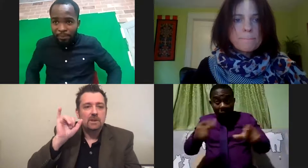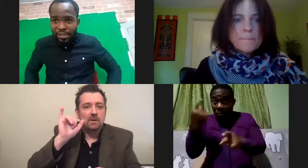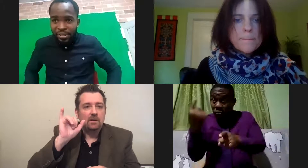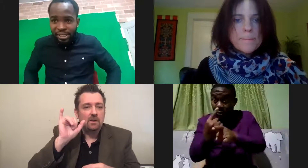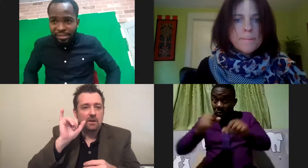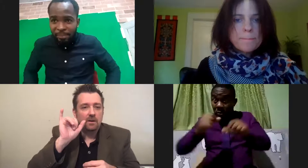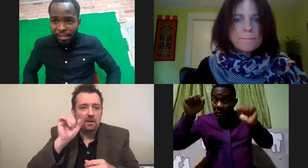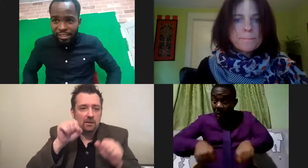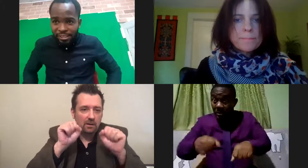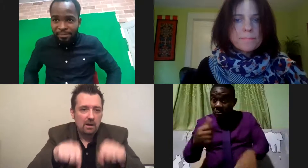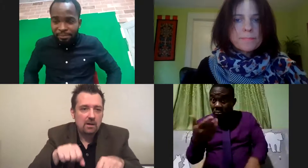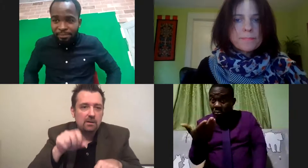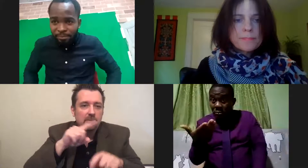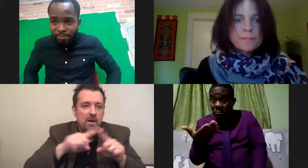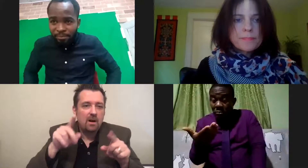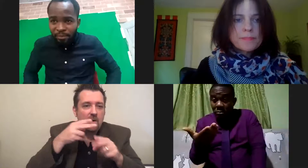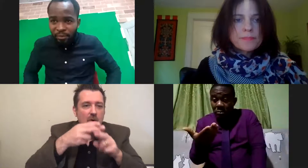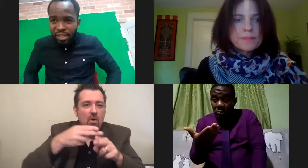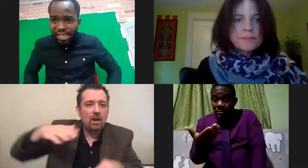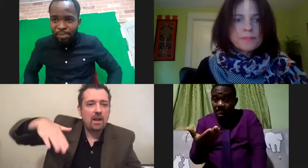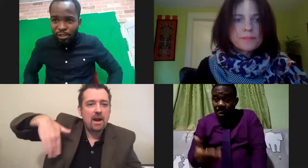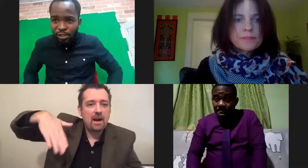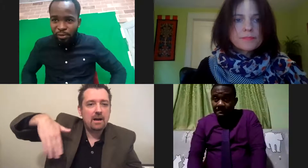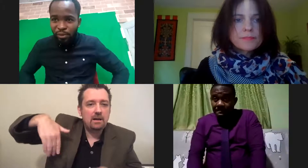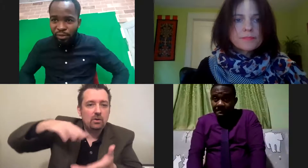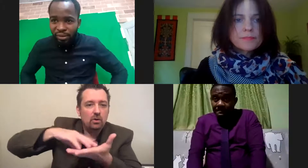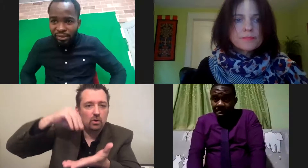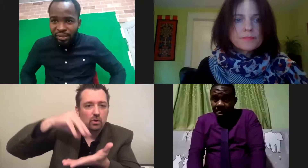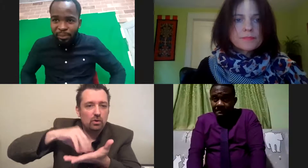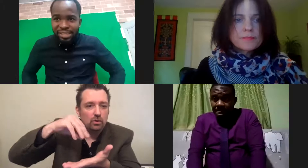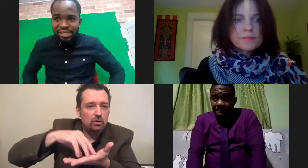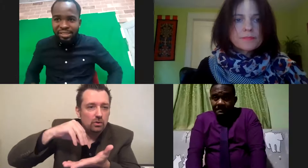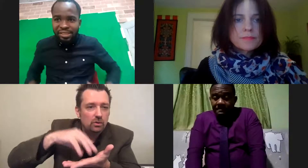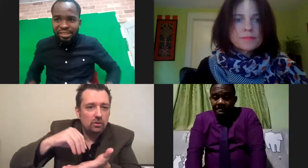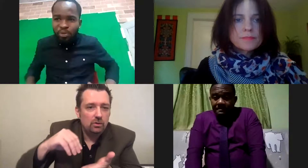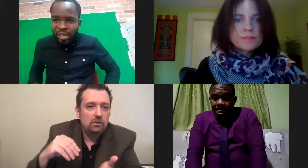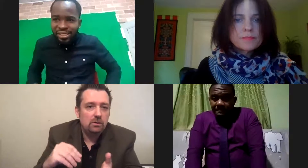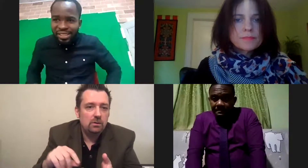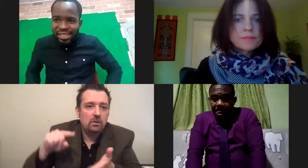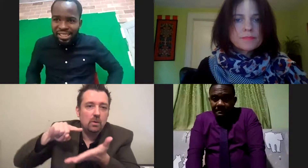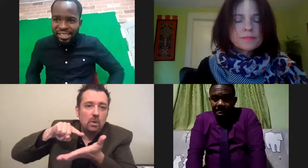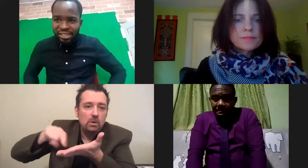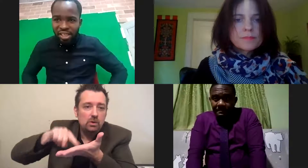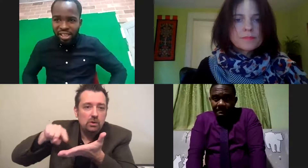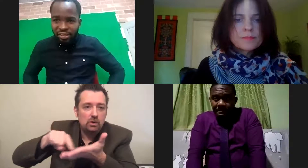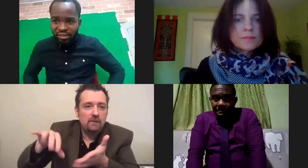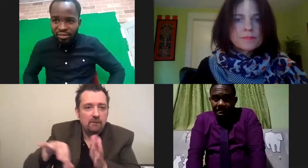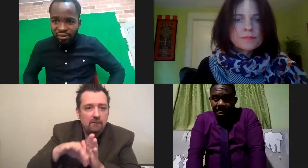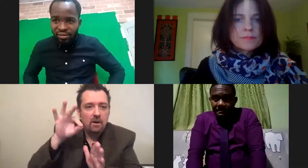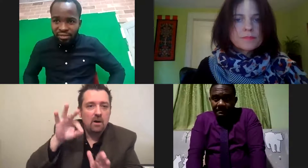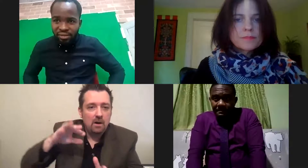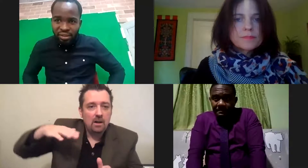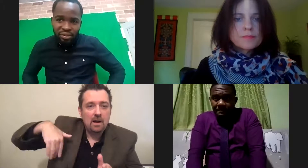Yeah, yes. Okay. It's possible, but the person will be a little late in learning,